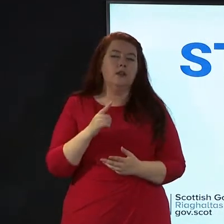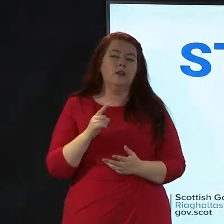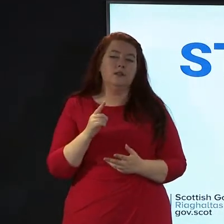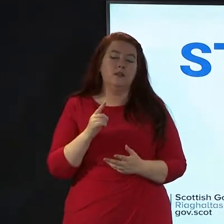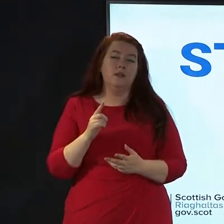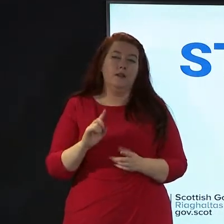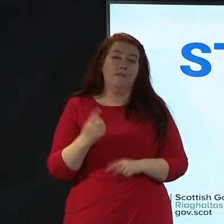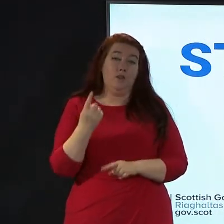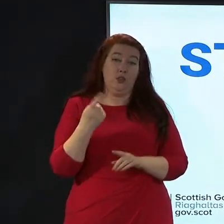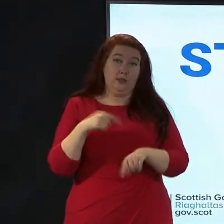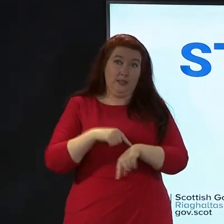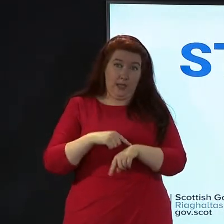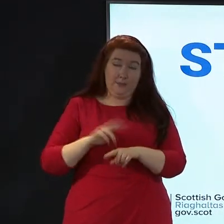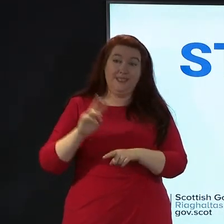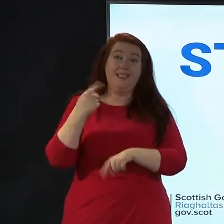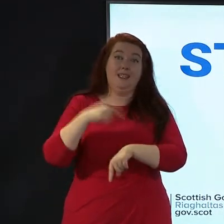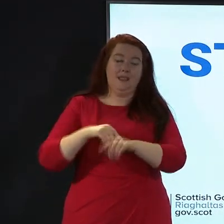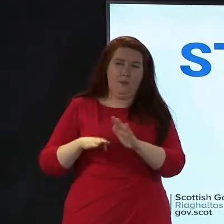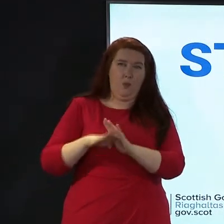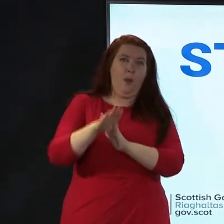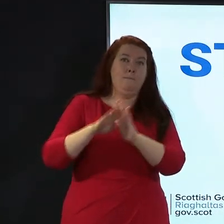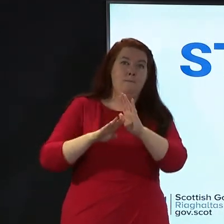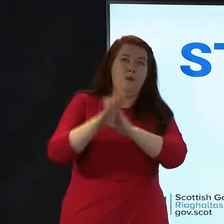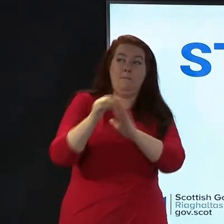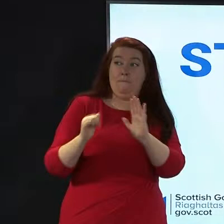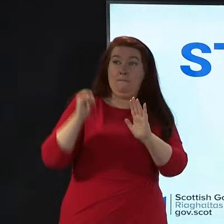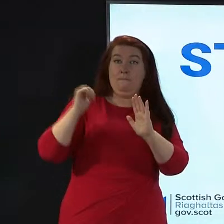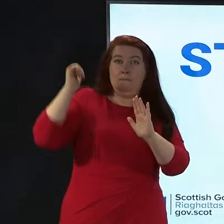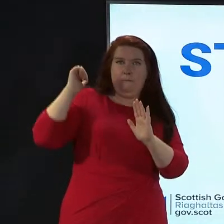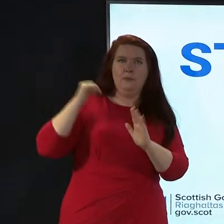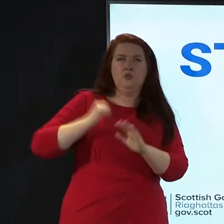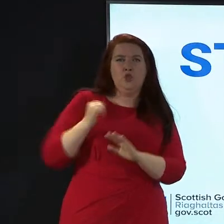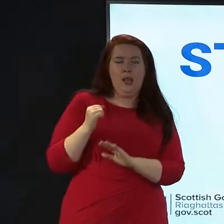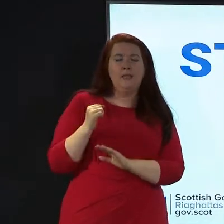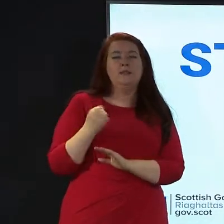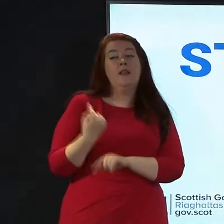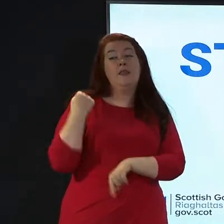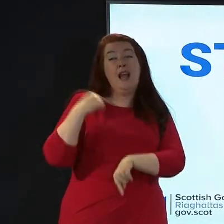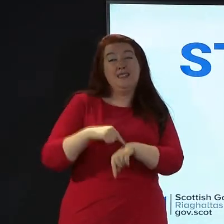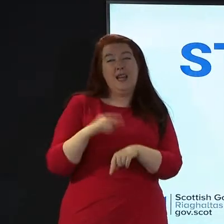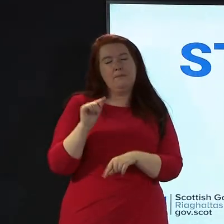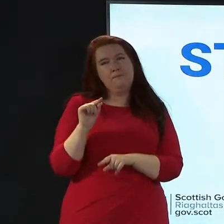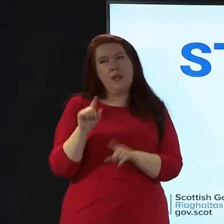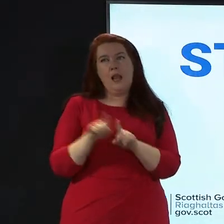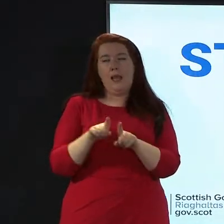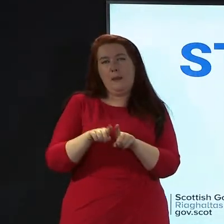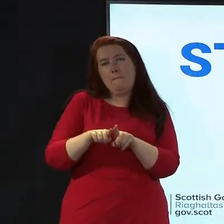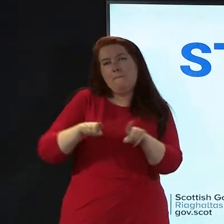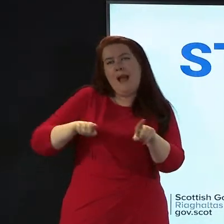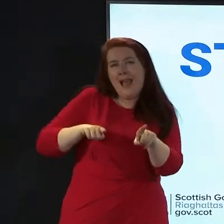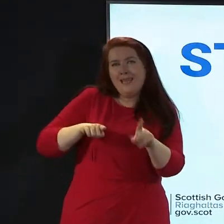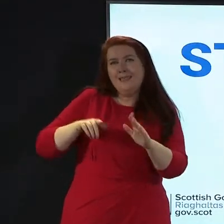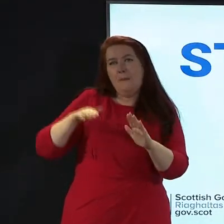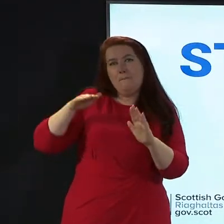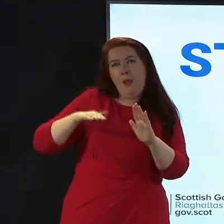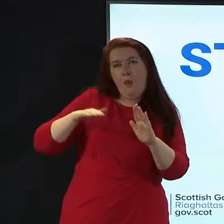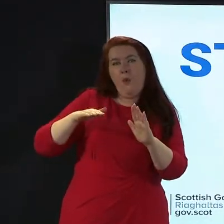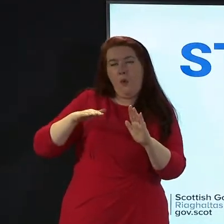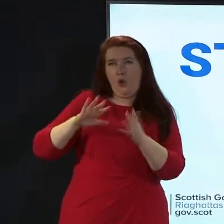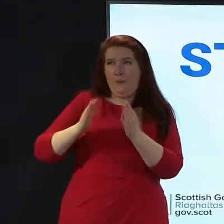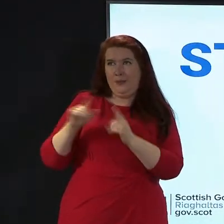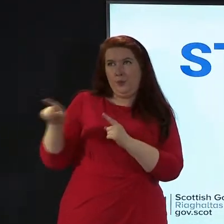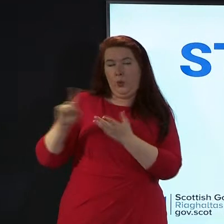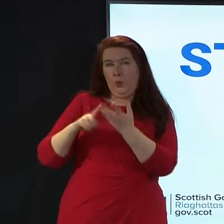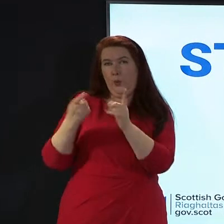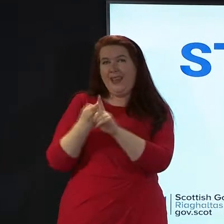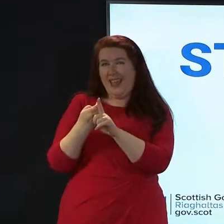of this virus, what Scotland was, what I would describe in summary, we were a bit behind and below the curve in other parts of